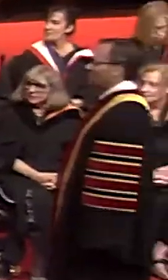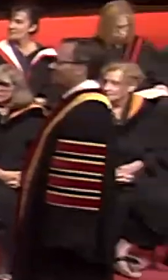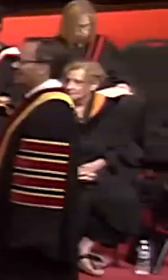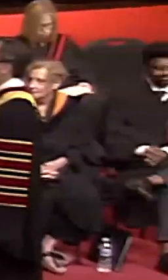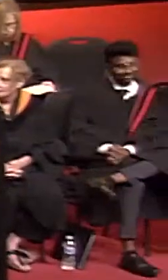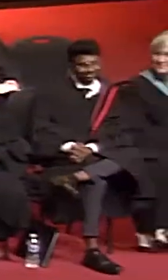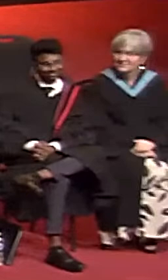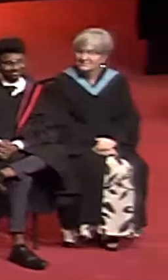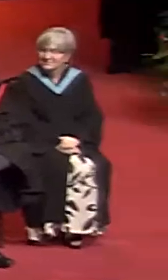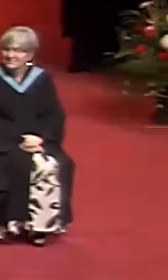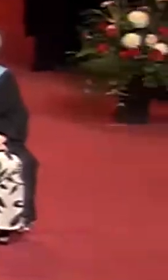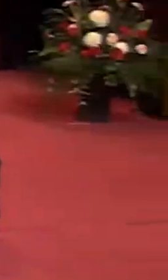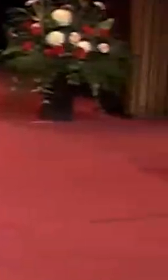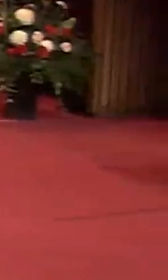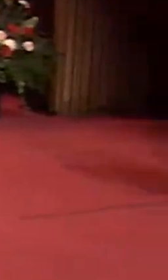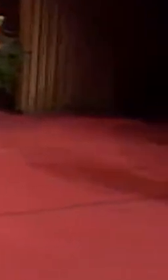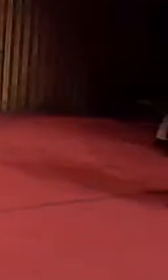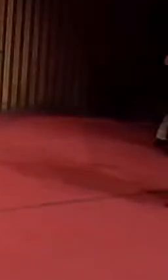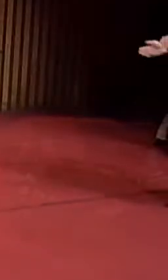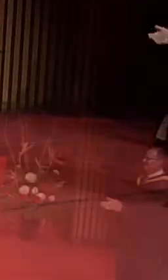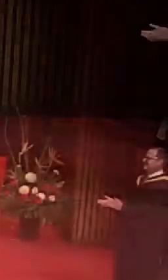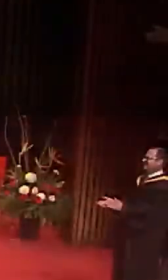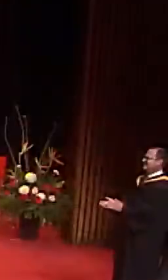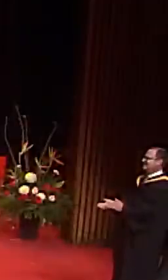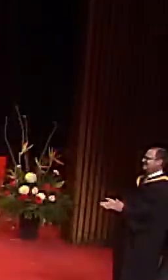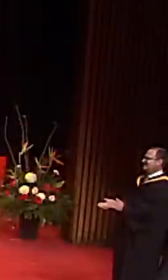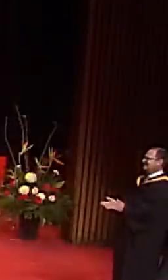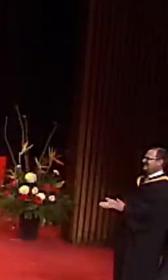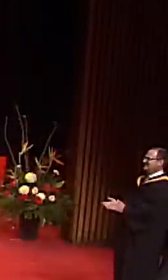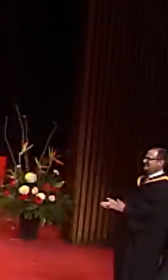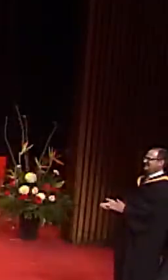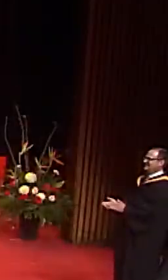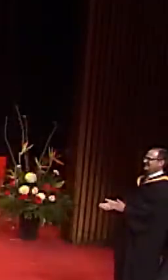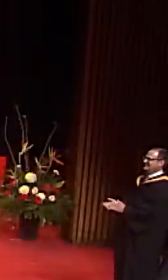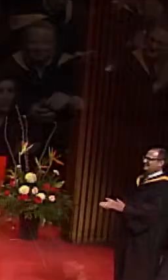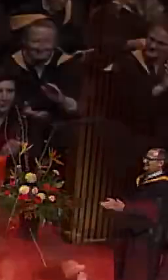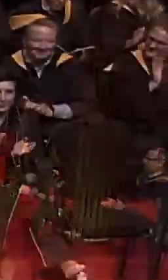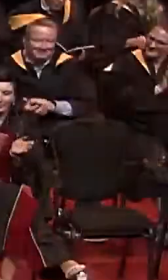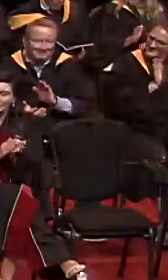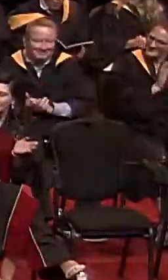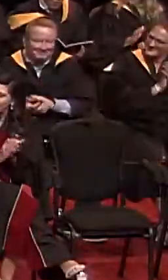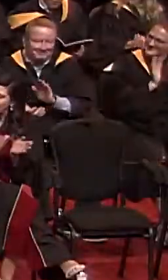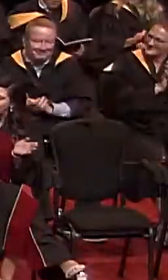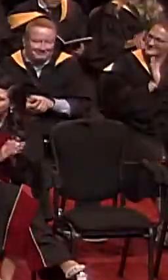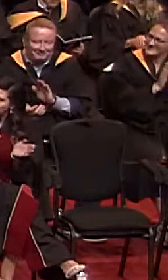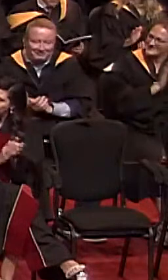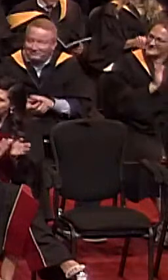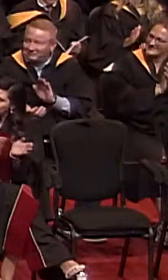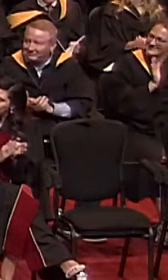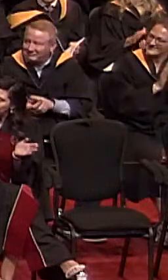The last graduate for this morning is Ellen Taylor, honors.